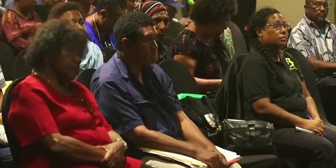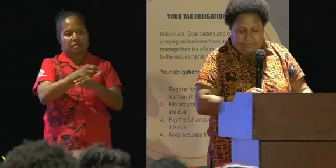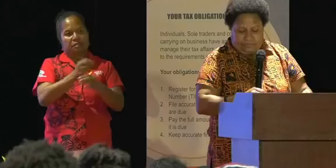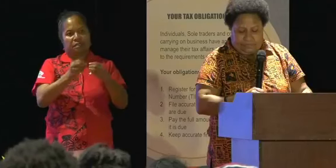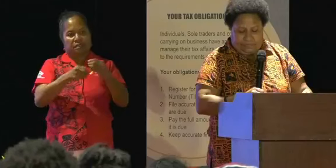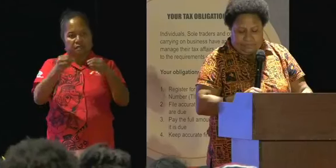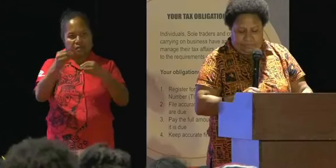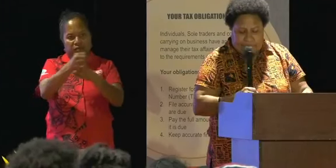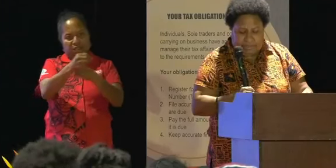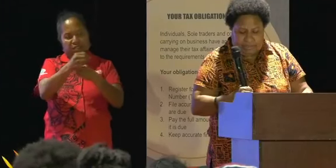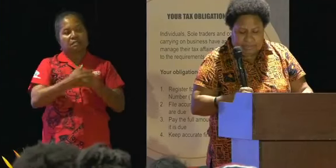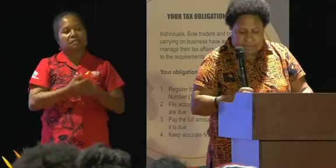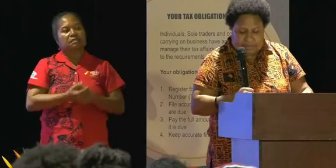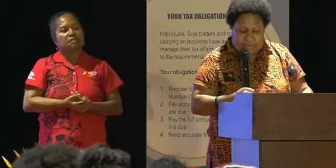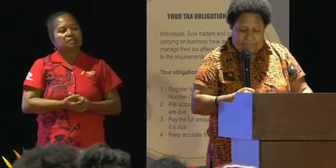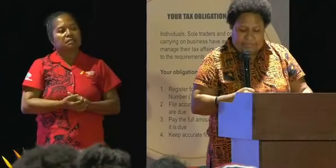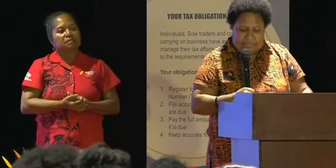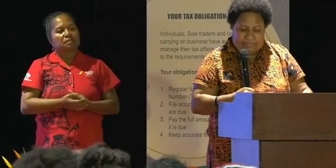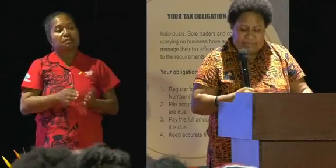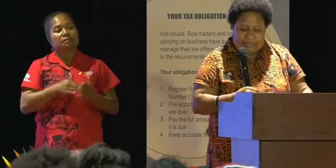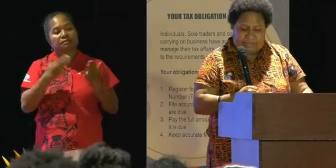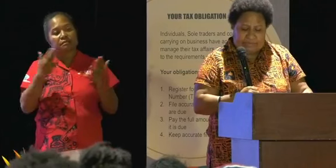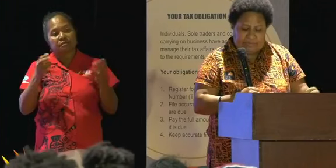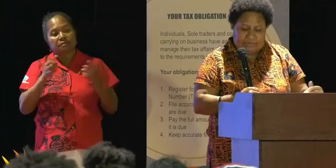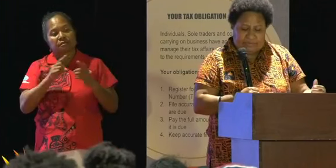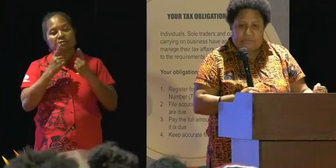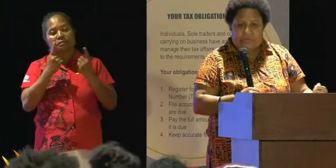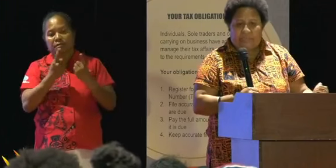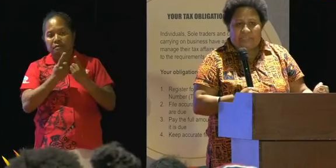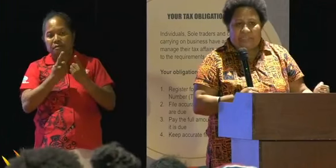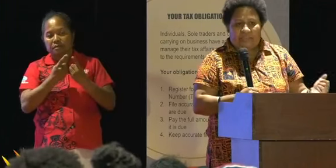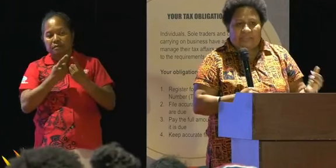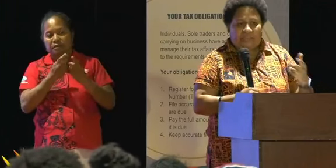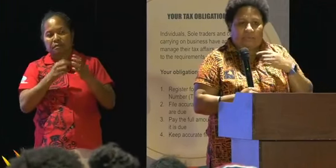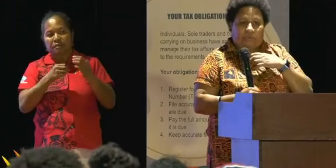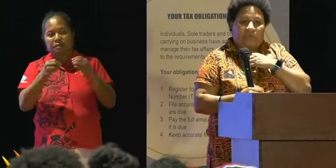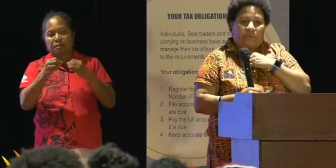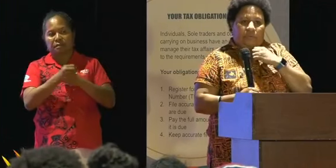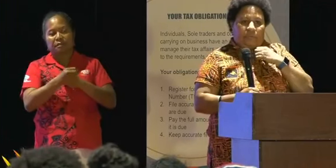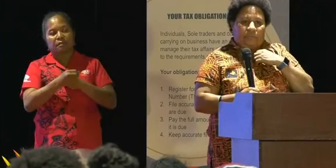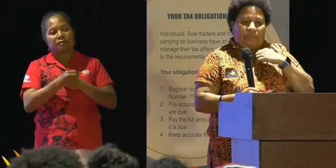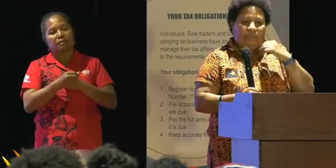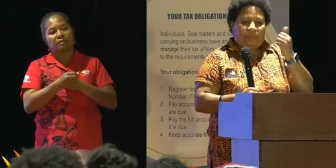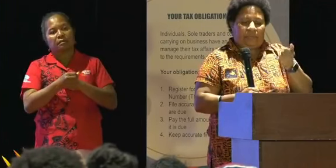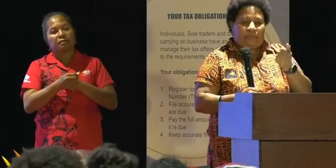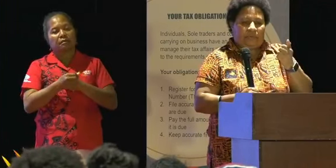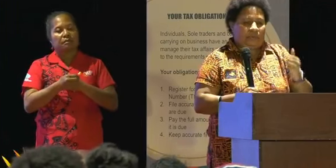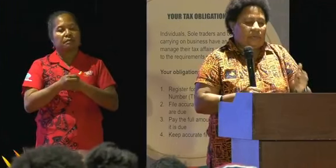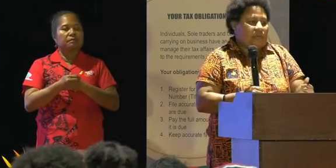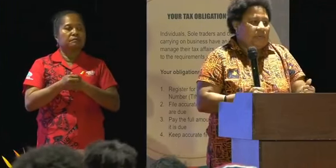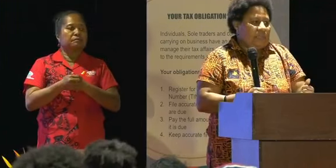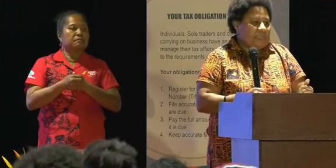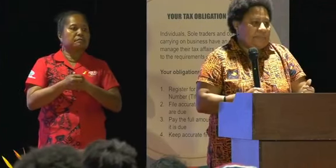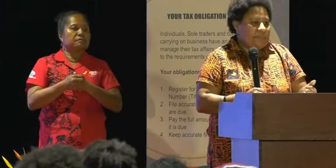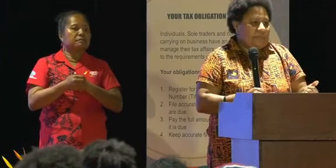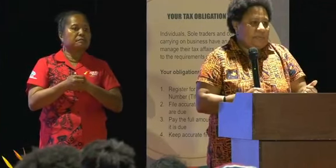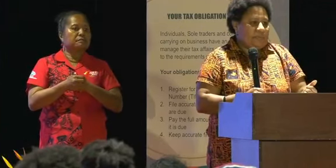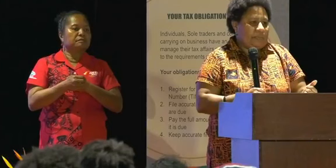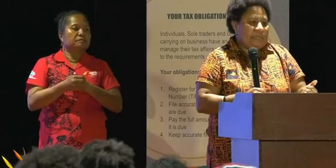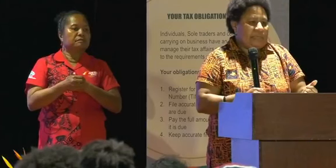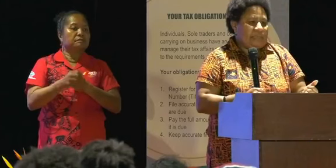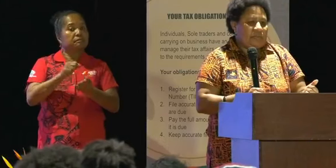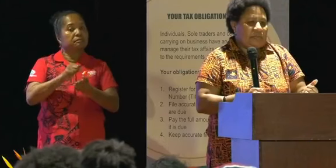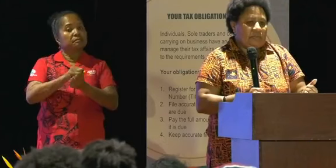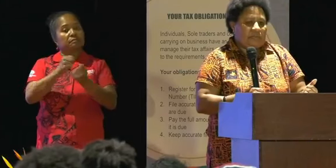permit law. Nara plus something online officer talk pinis or some QR code bambla putelo certificate